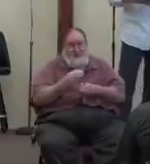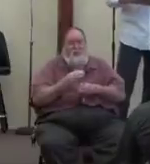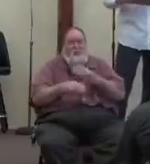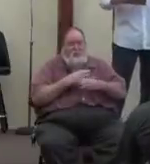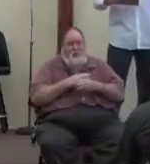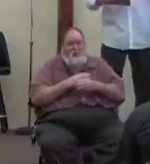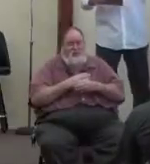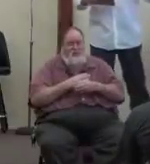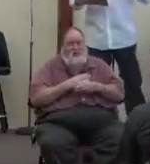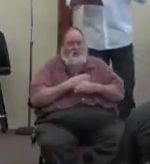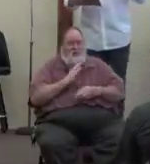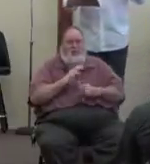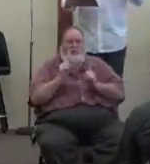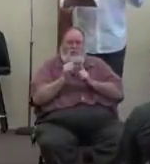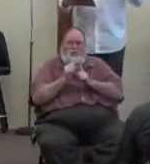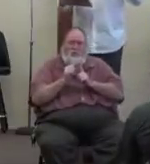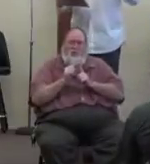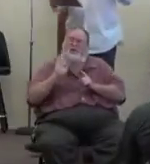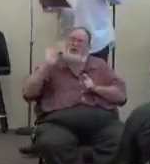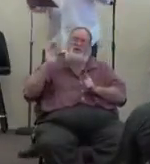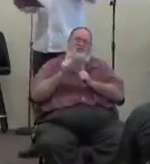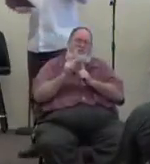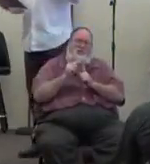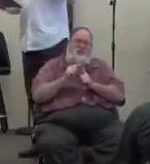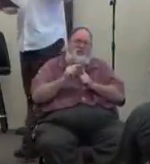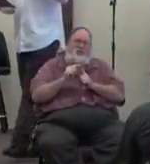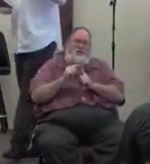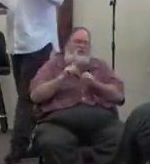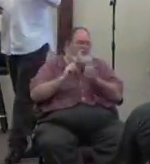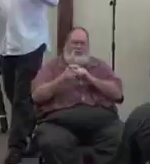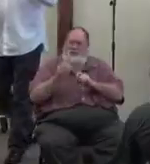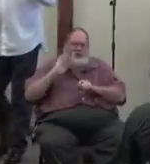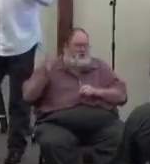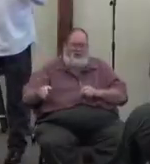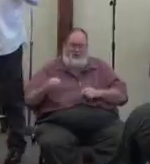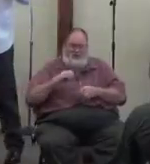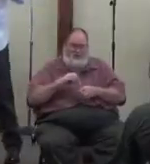changed for 2,000 years. It's the same yesterday, today, and forever.